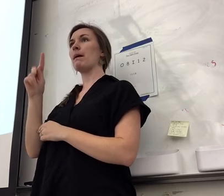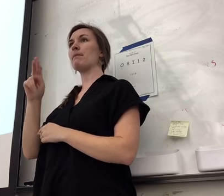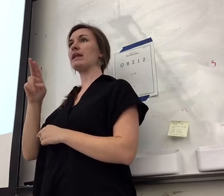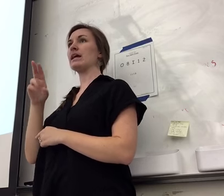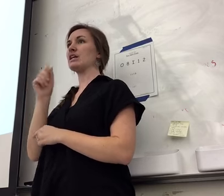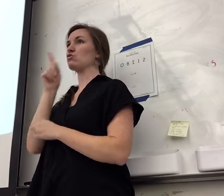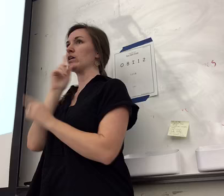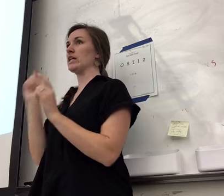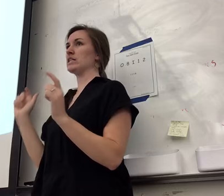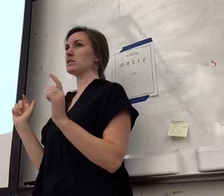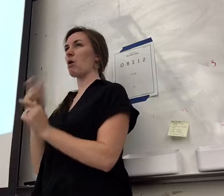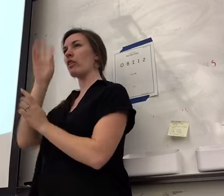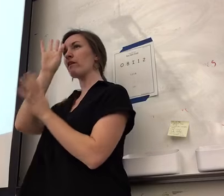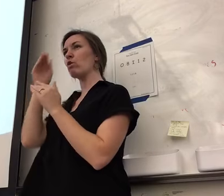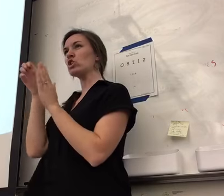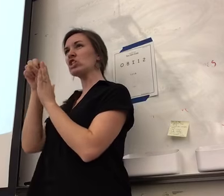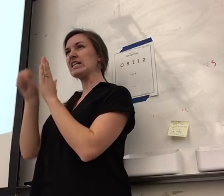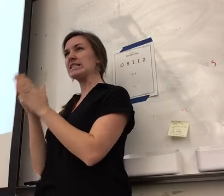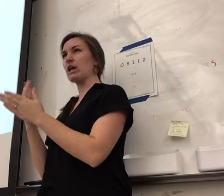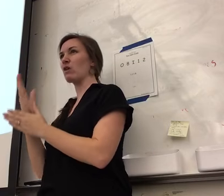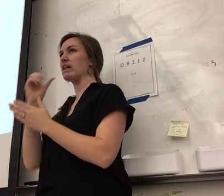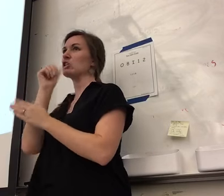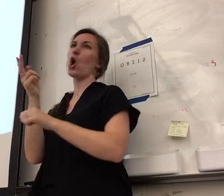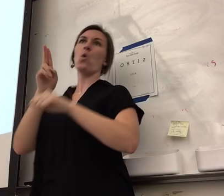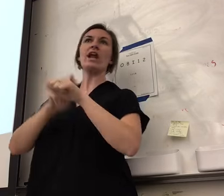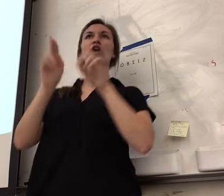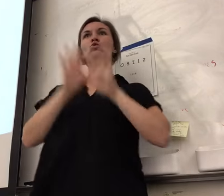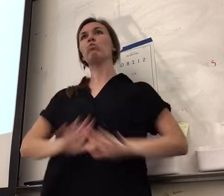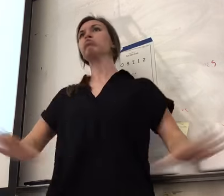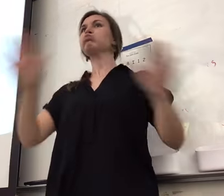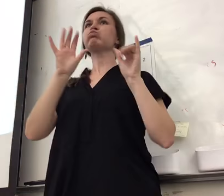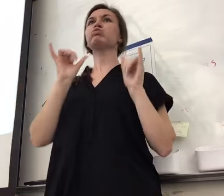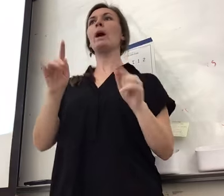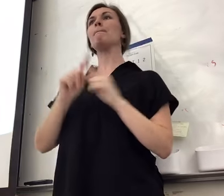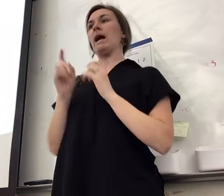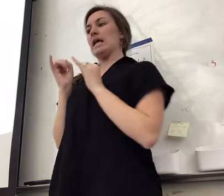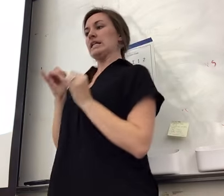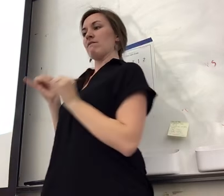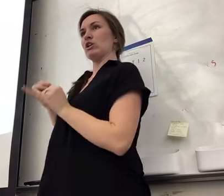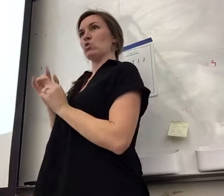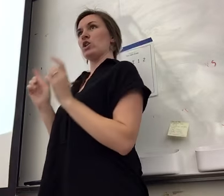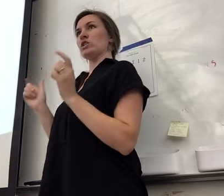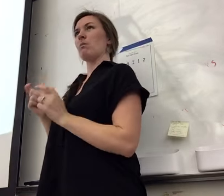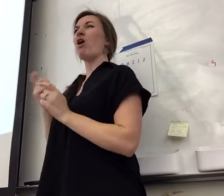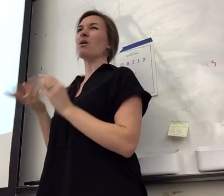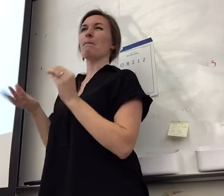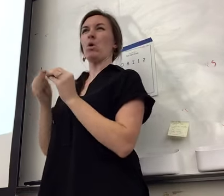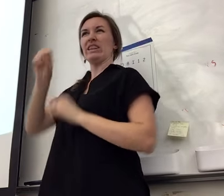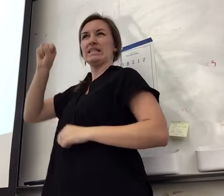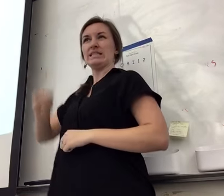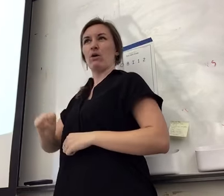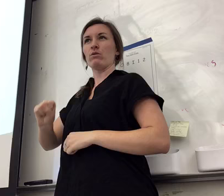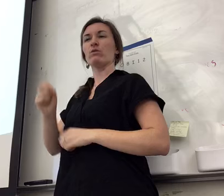States' rights, not national rights. Individual rights. It's going to be the South, okay? Which makes sense because he was a slave